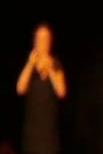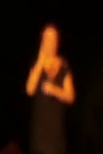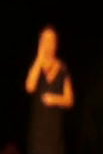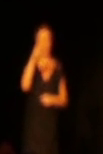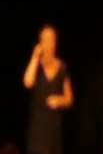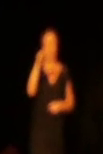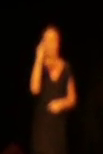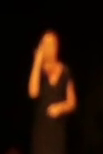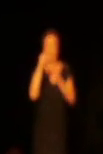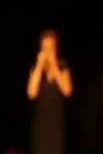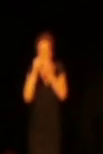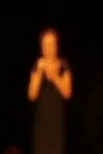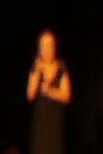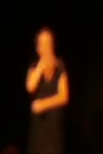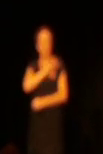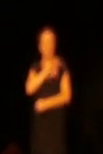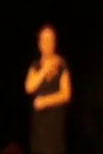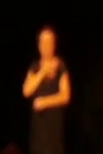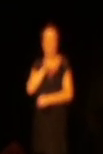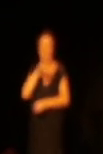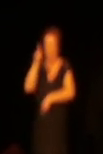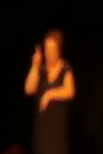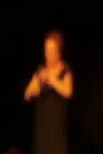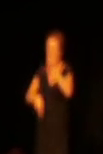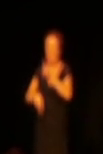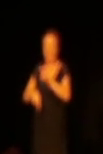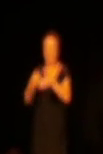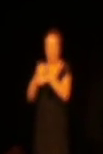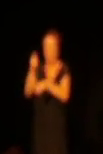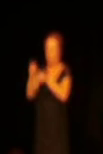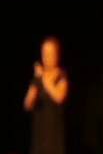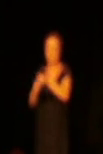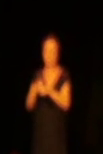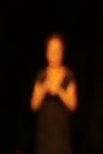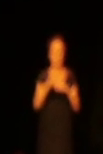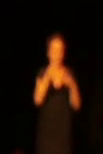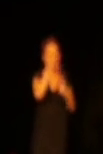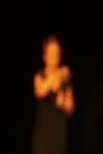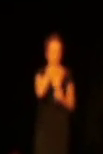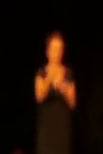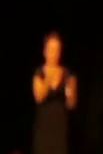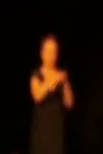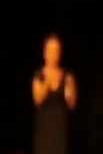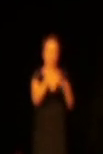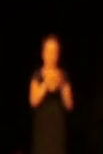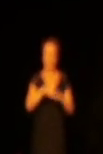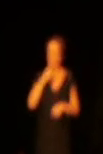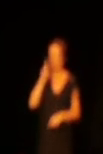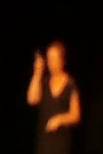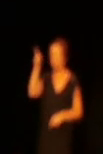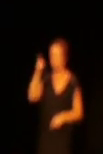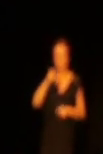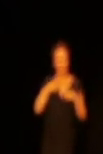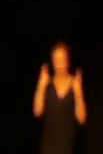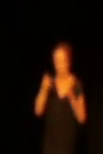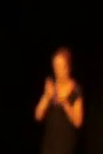sacking hundreds of workers and closing dozens and dozens of branches, I say to them, think again. It was us who bailed